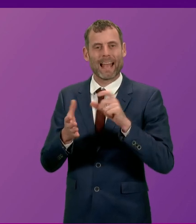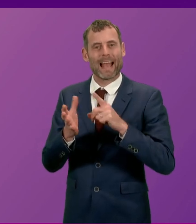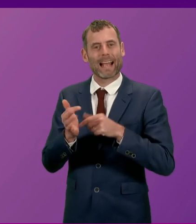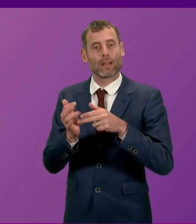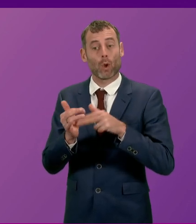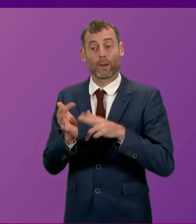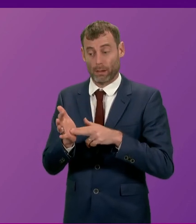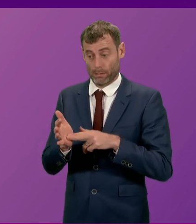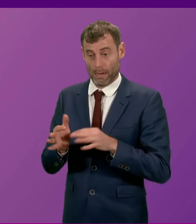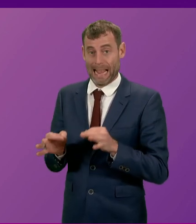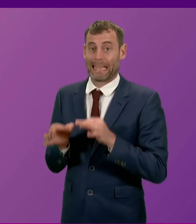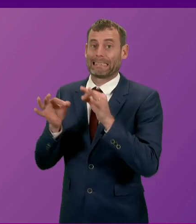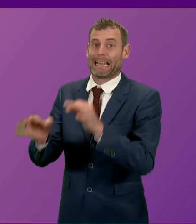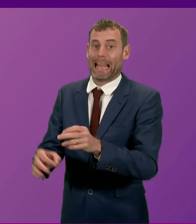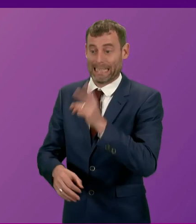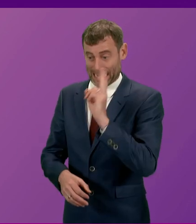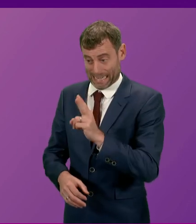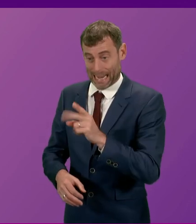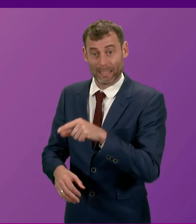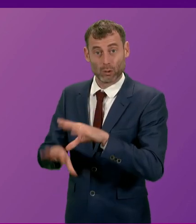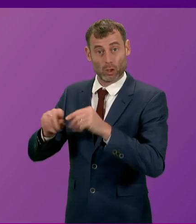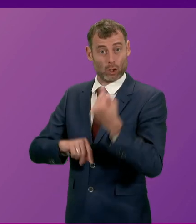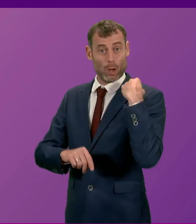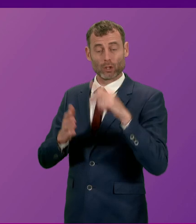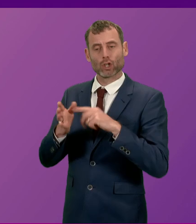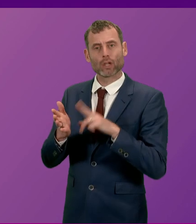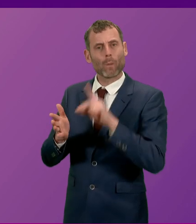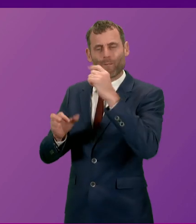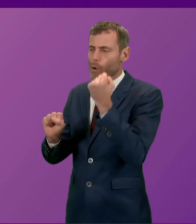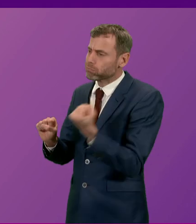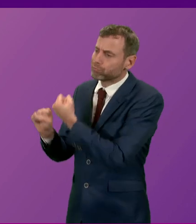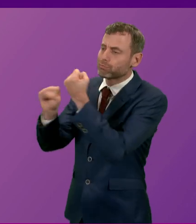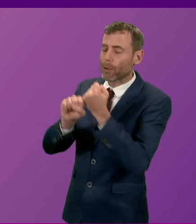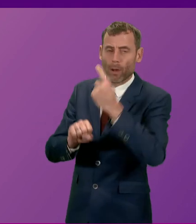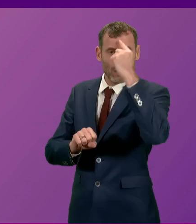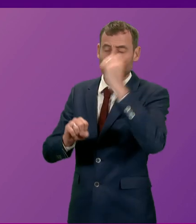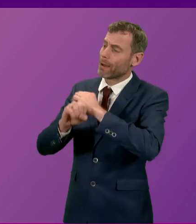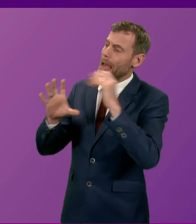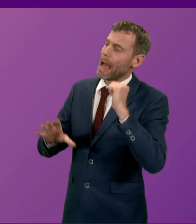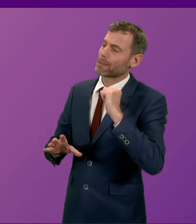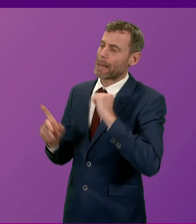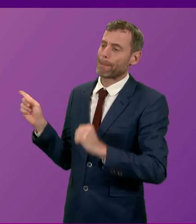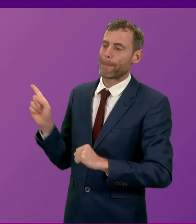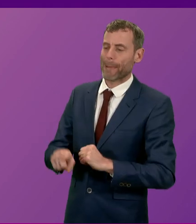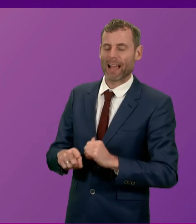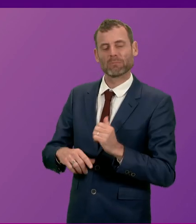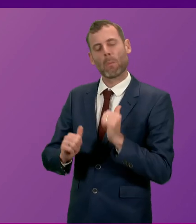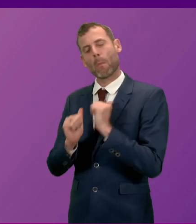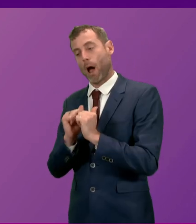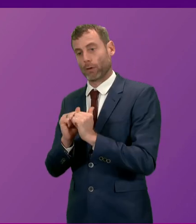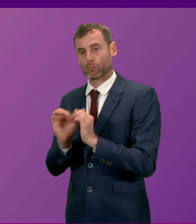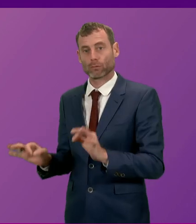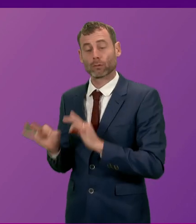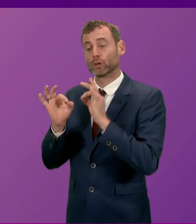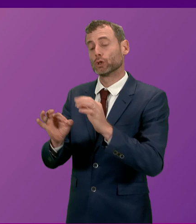Since it was taken out of service for its annual overhaul in January, the timescale for the vessel's return has gone from early March to June to August